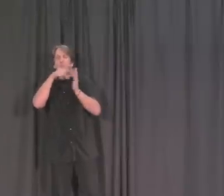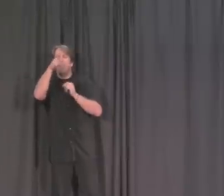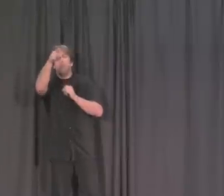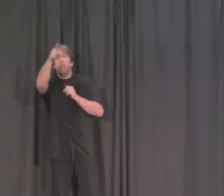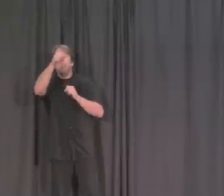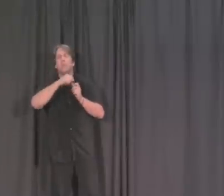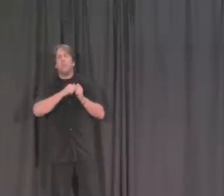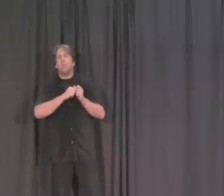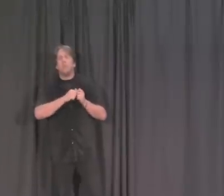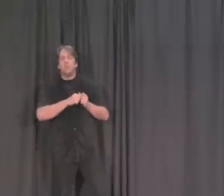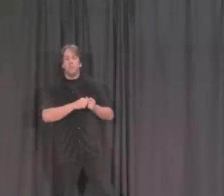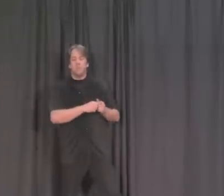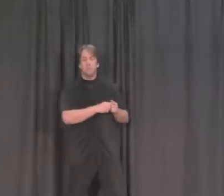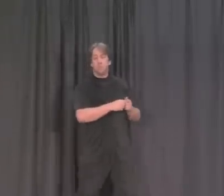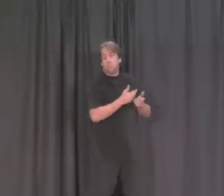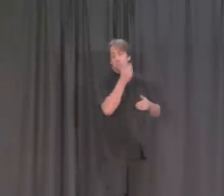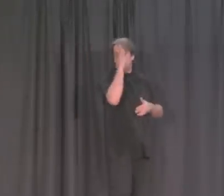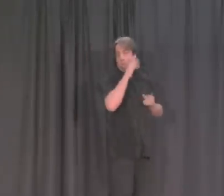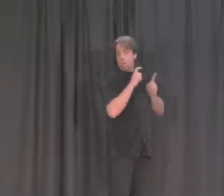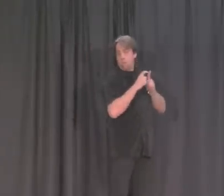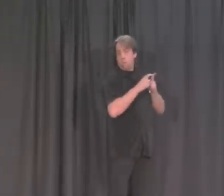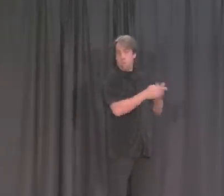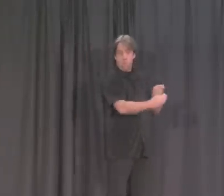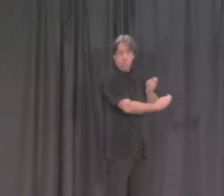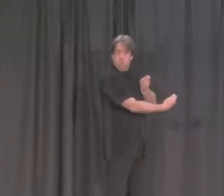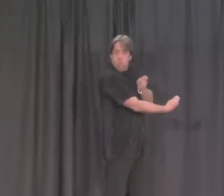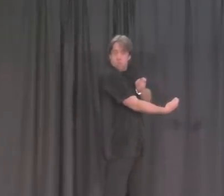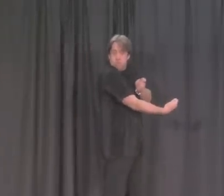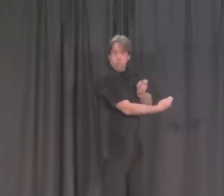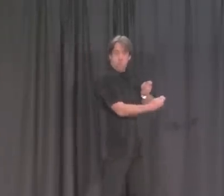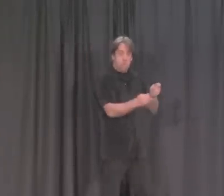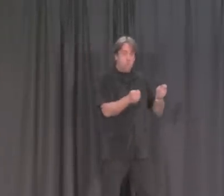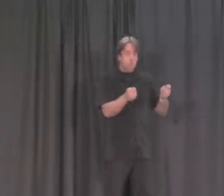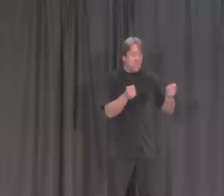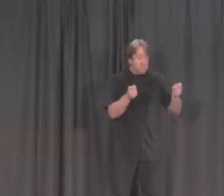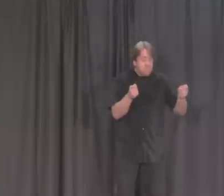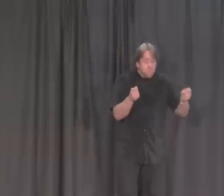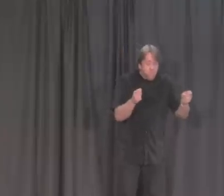Keith, what book are you reading from? God's Word, Mom. God's Word.